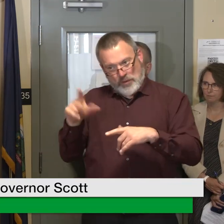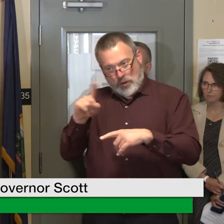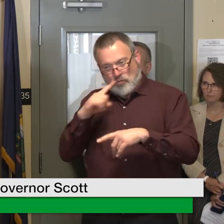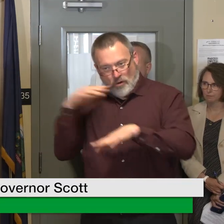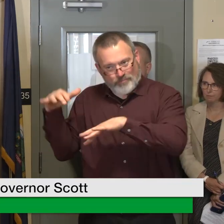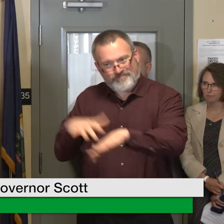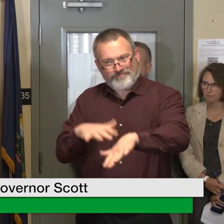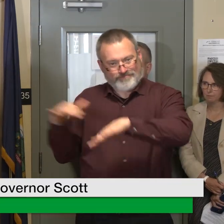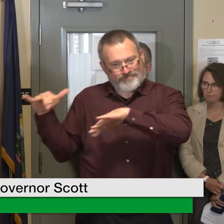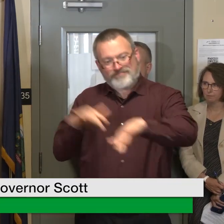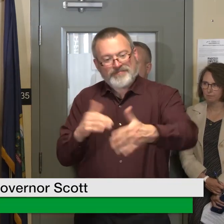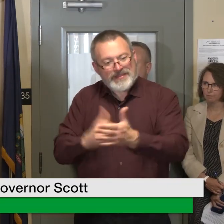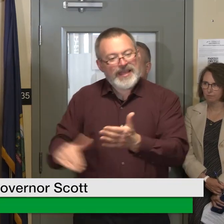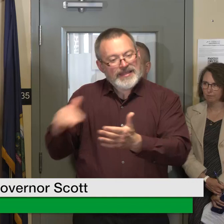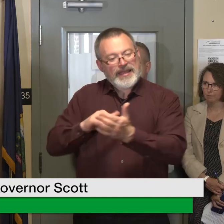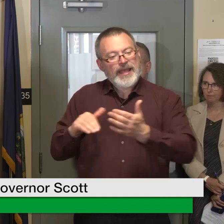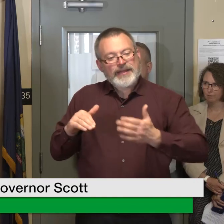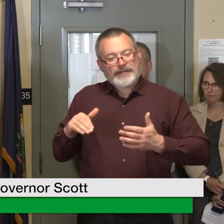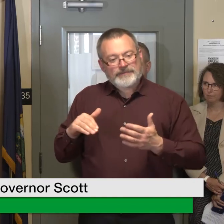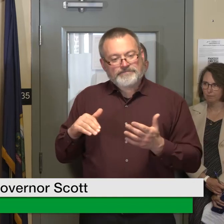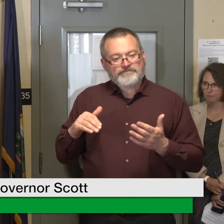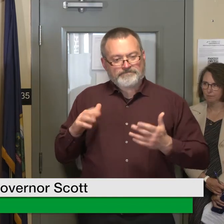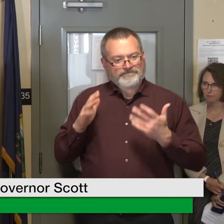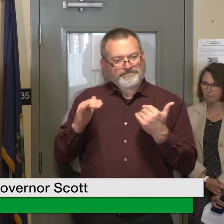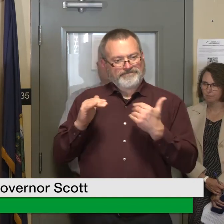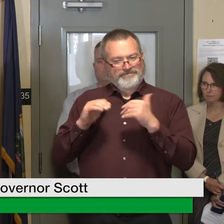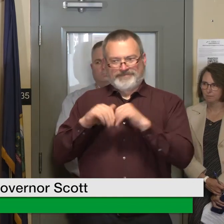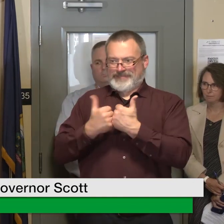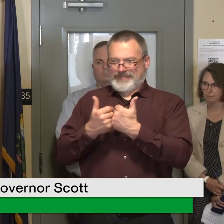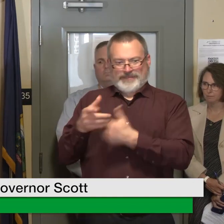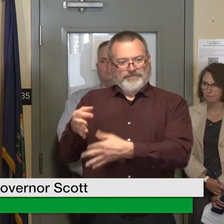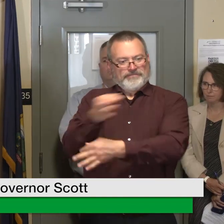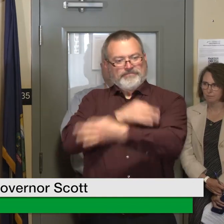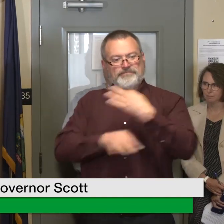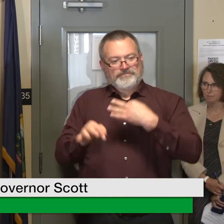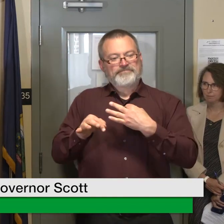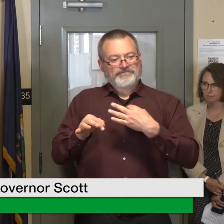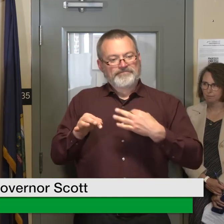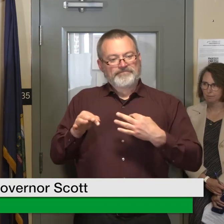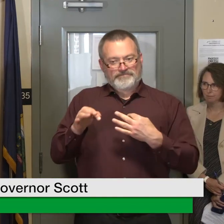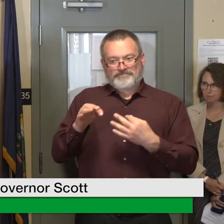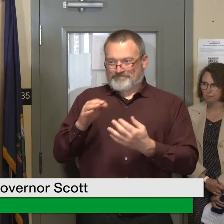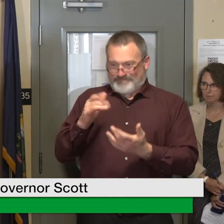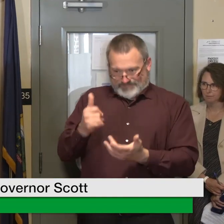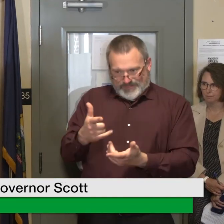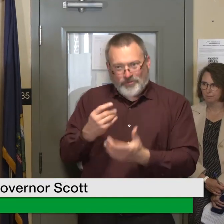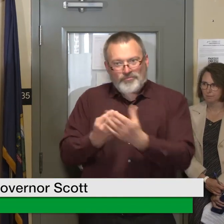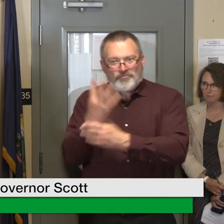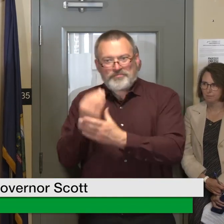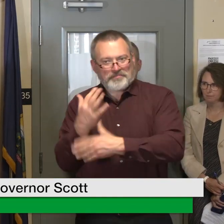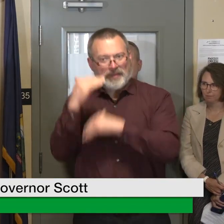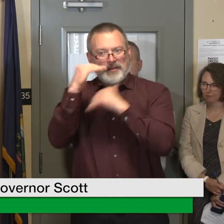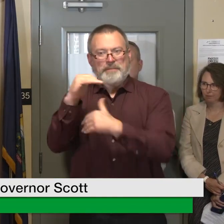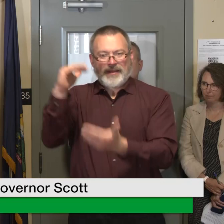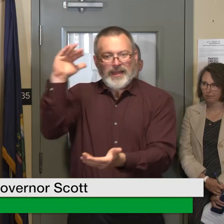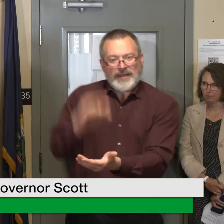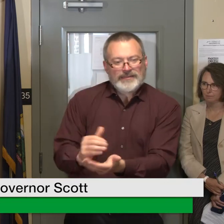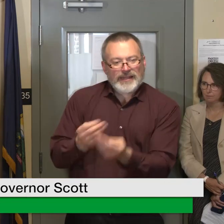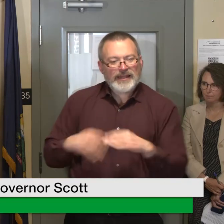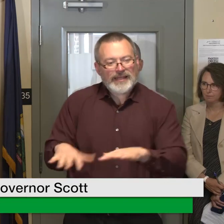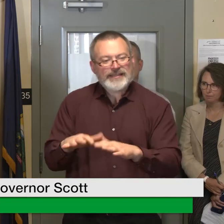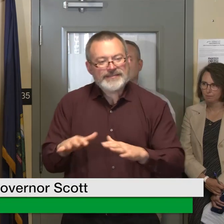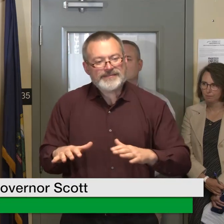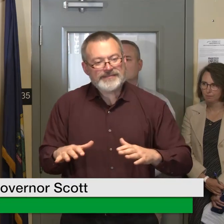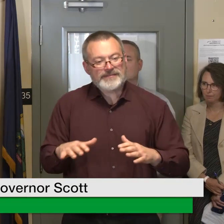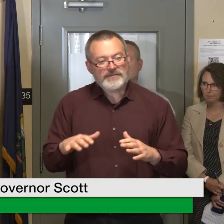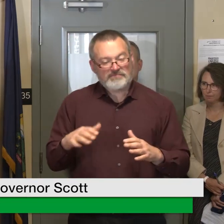for those landowners to take off a good crop. And we've seen, I think at this point, over 1,000 acres of marginal